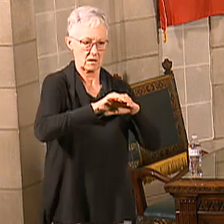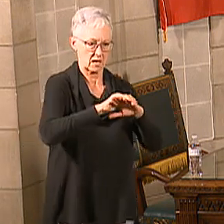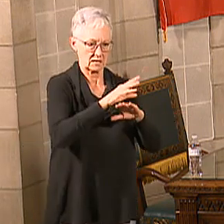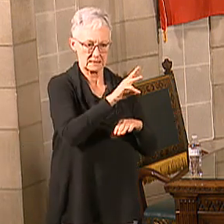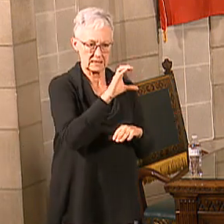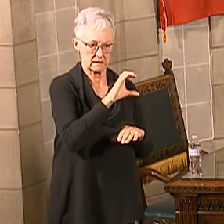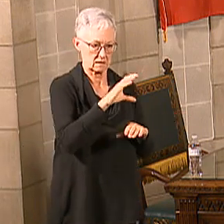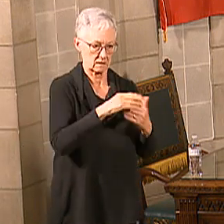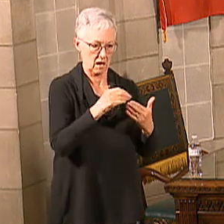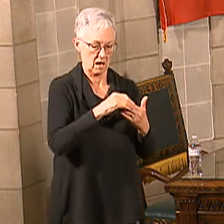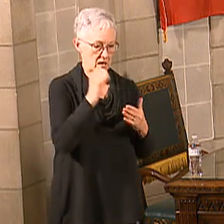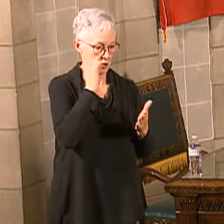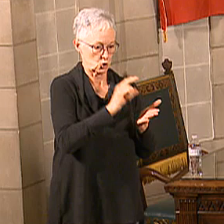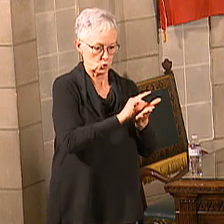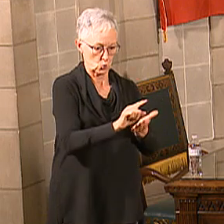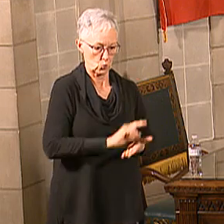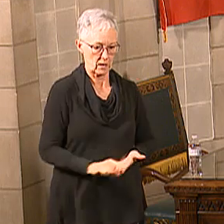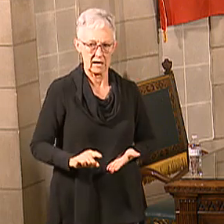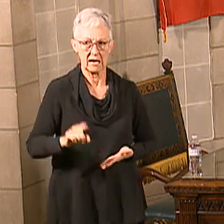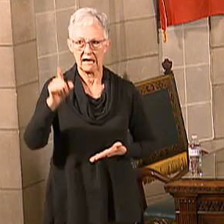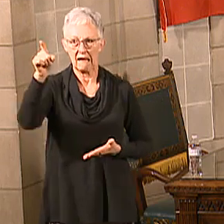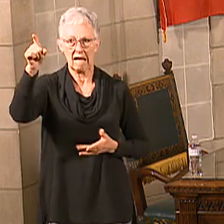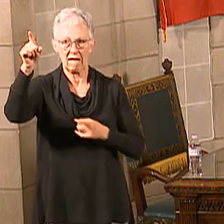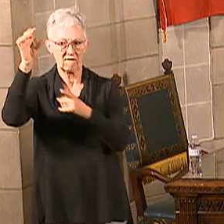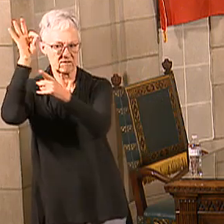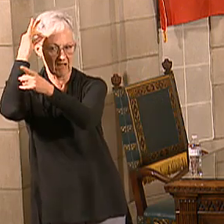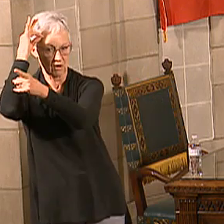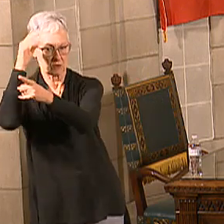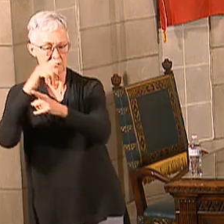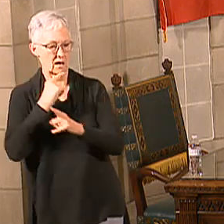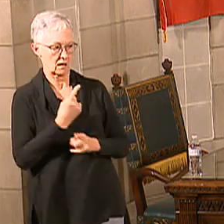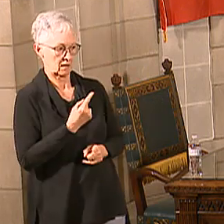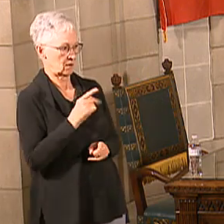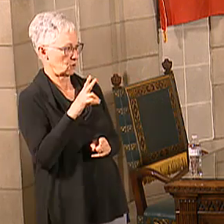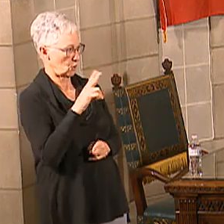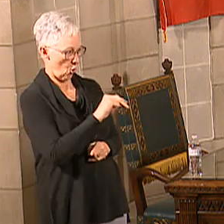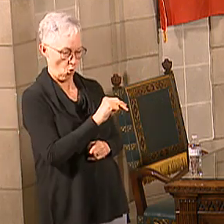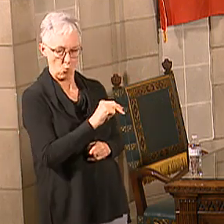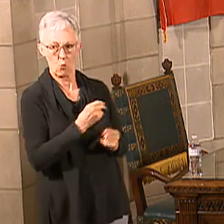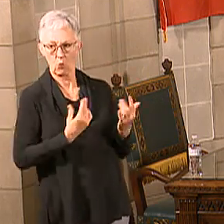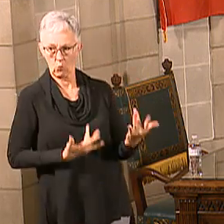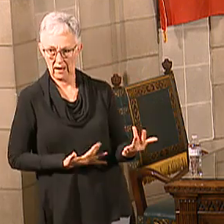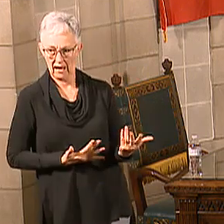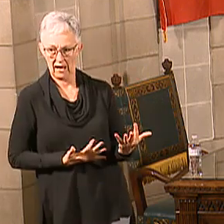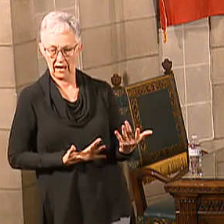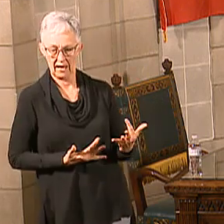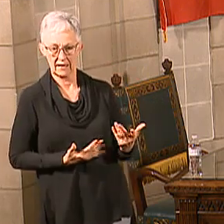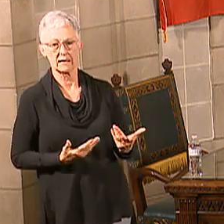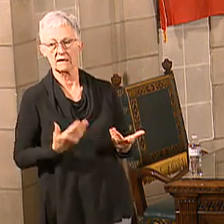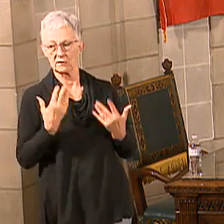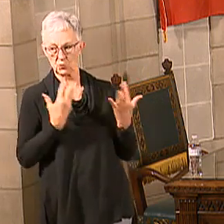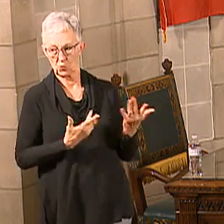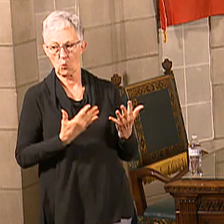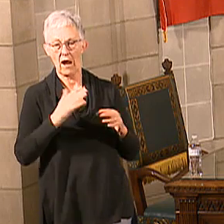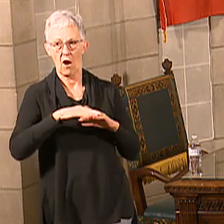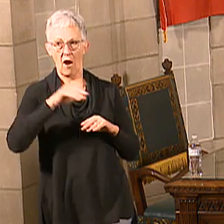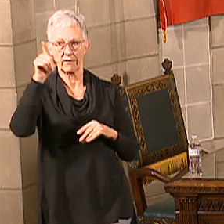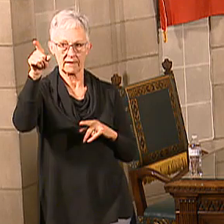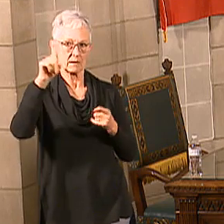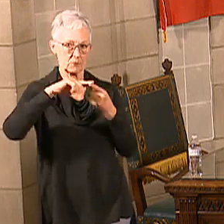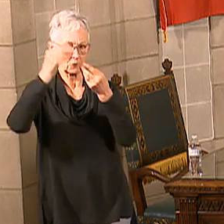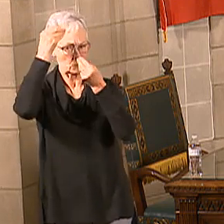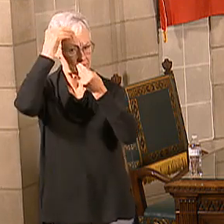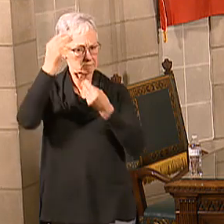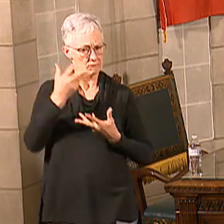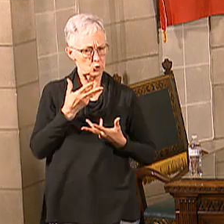that, so yet they've told us to wait for the guidance, same set of guidances that I just mentioned. What we will do